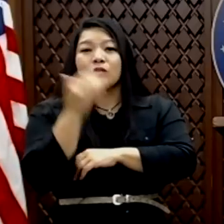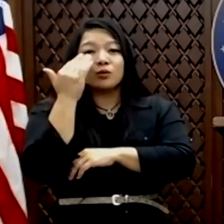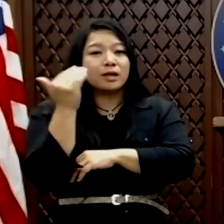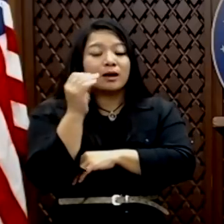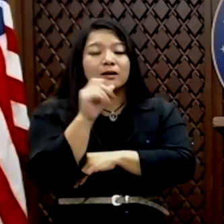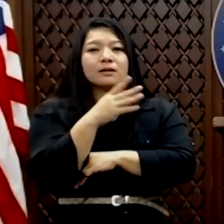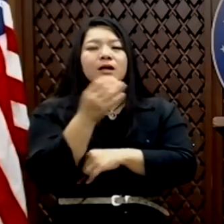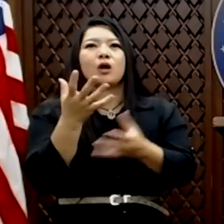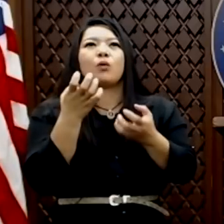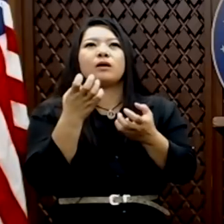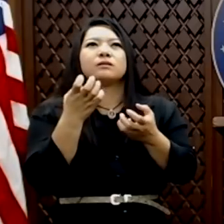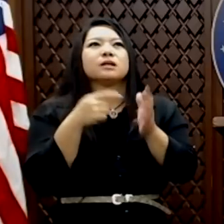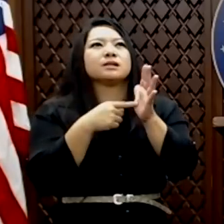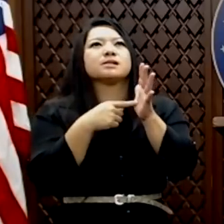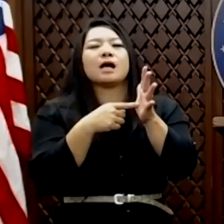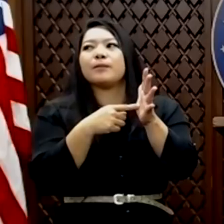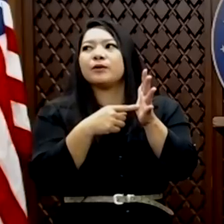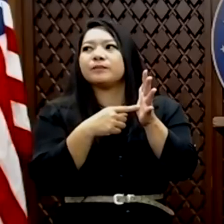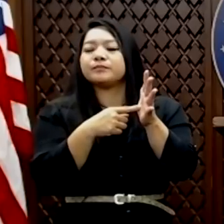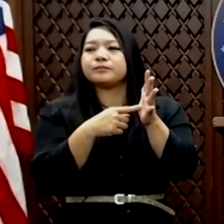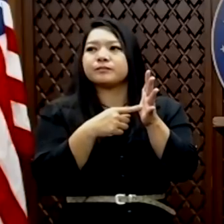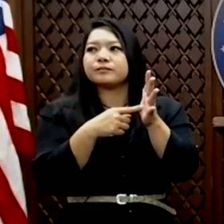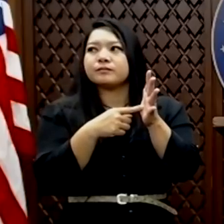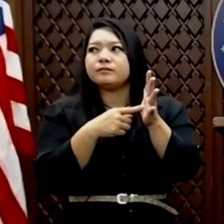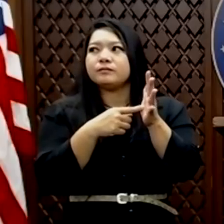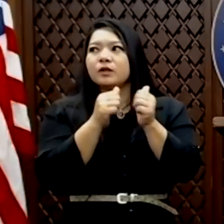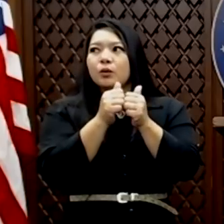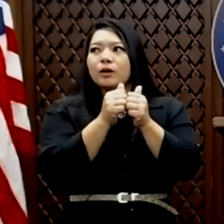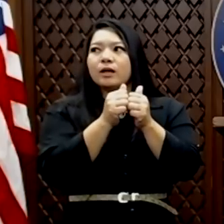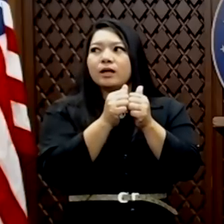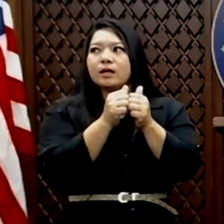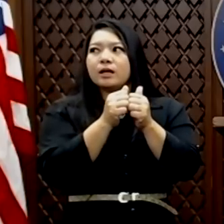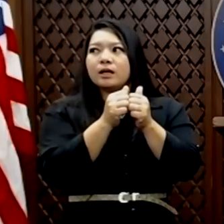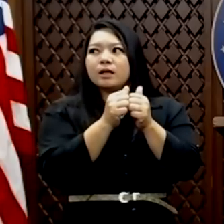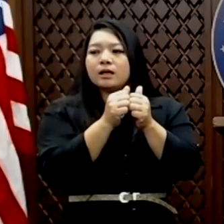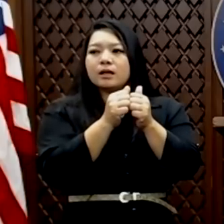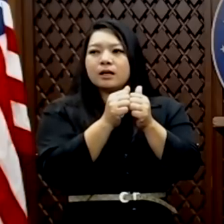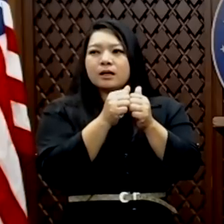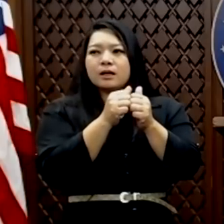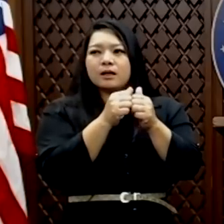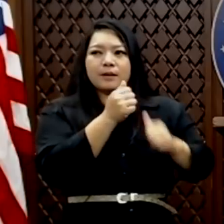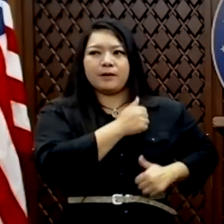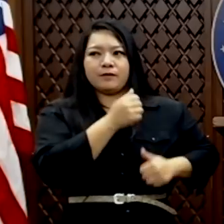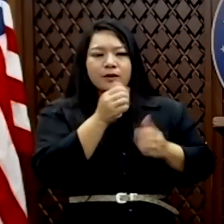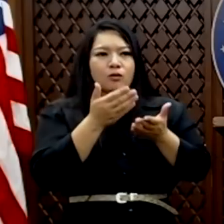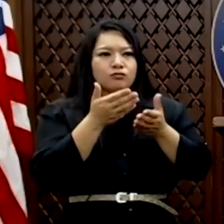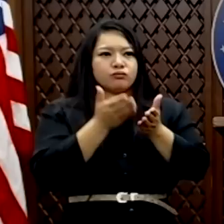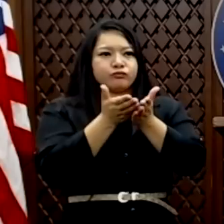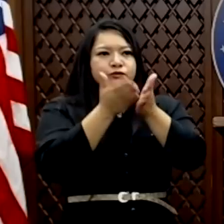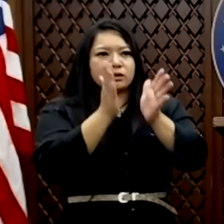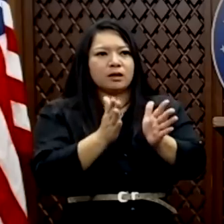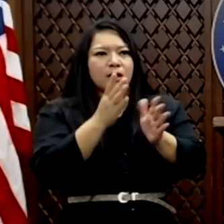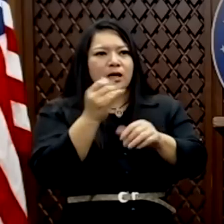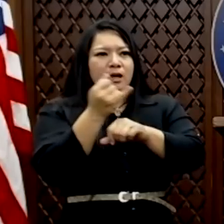want to hold it as an example, what the military is doing with the Theodore Roosevelt. They're doing quarantine, isolation,